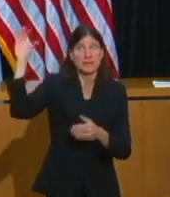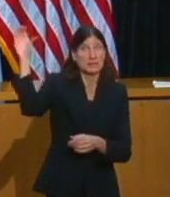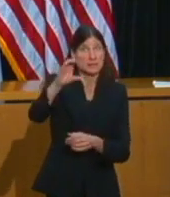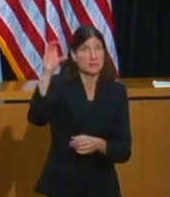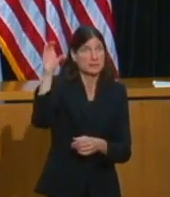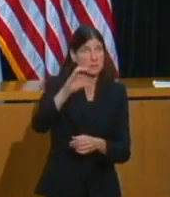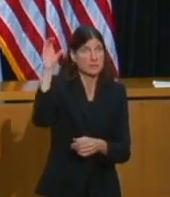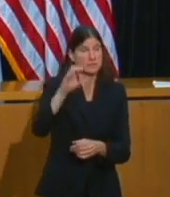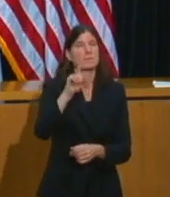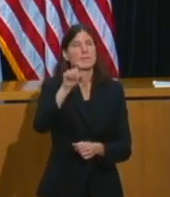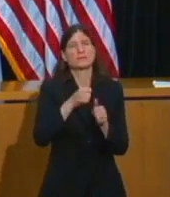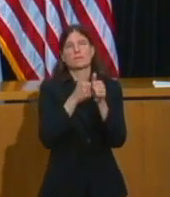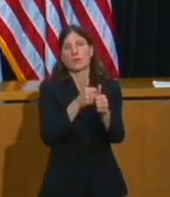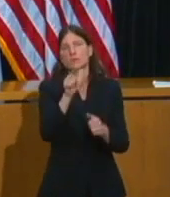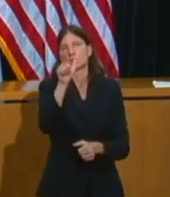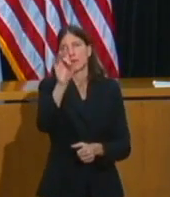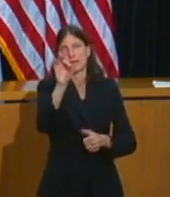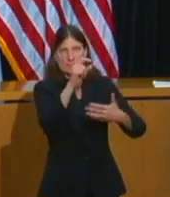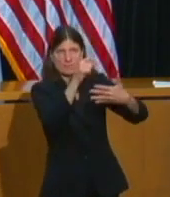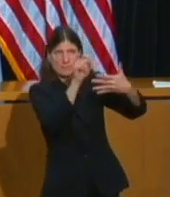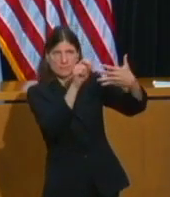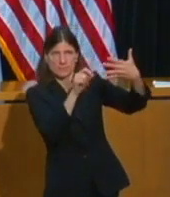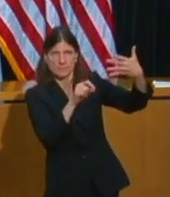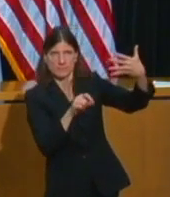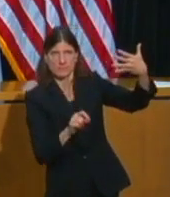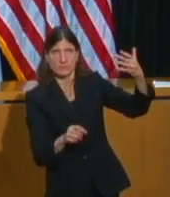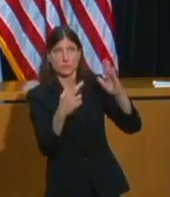or 97%, met this requirement.